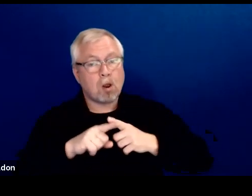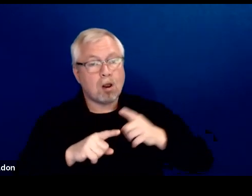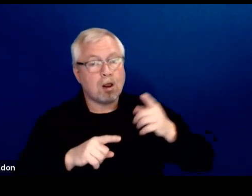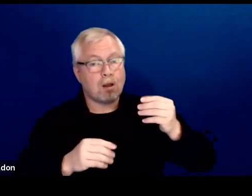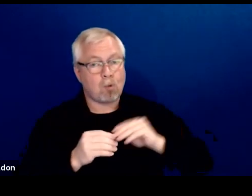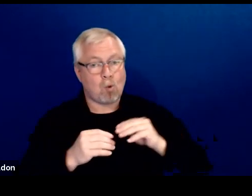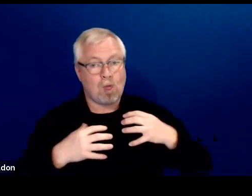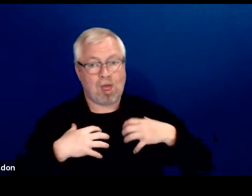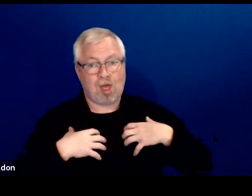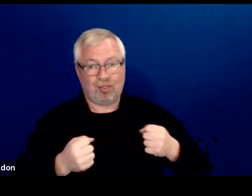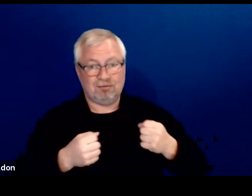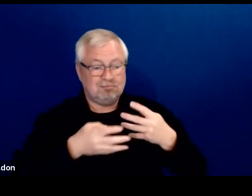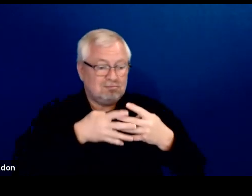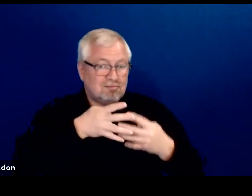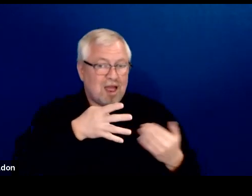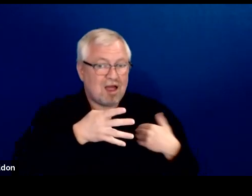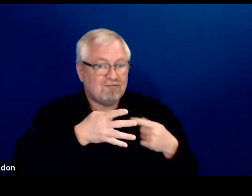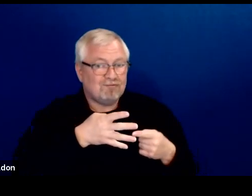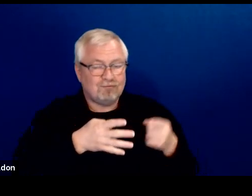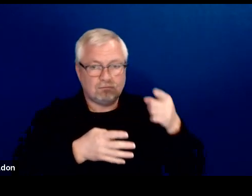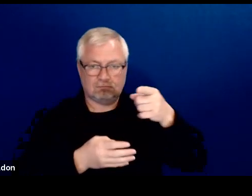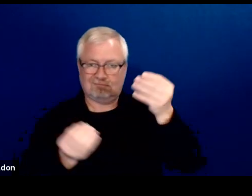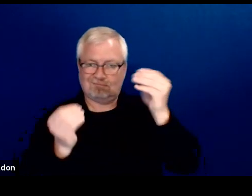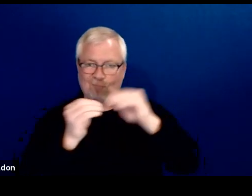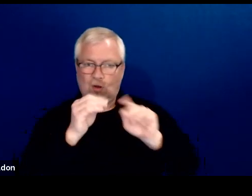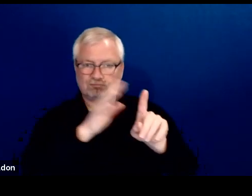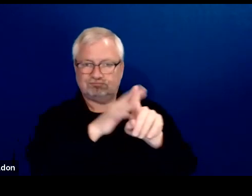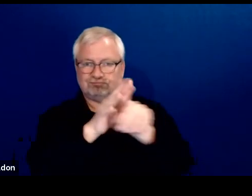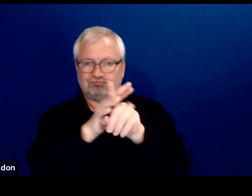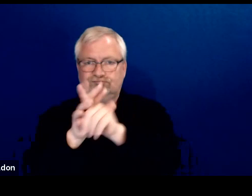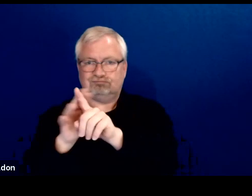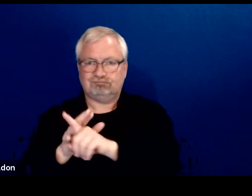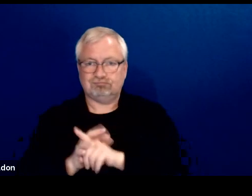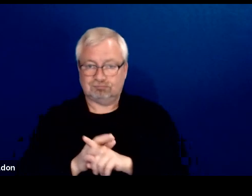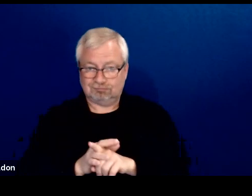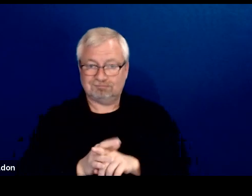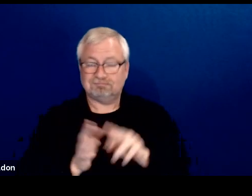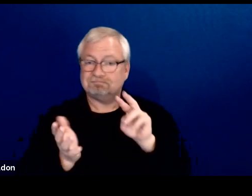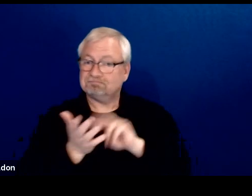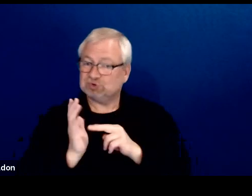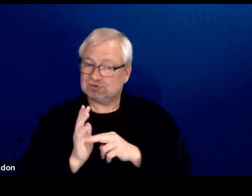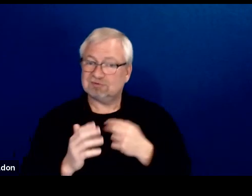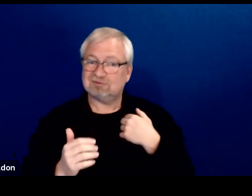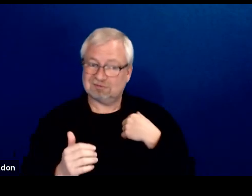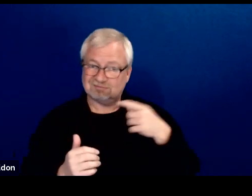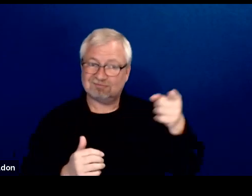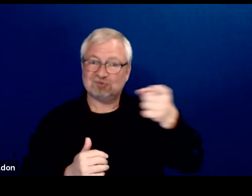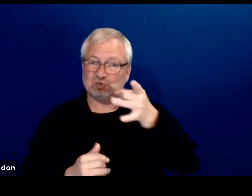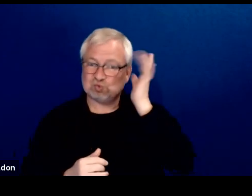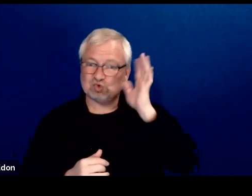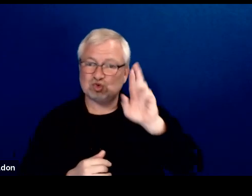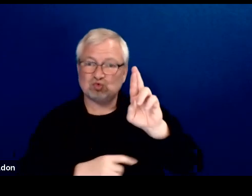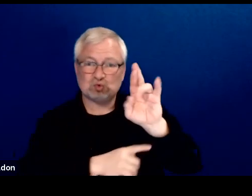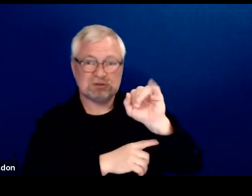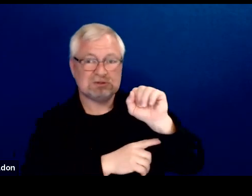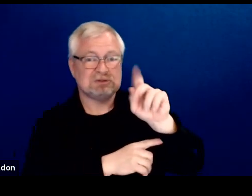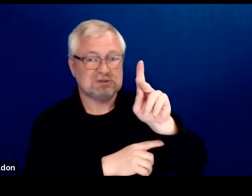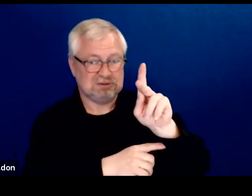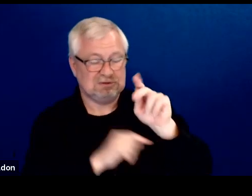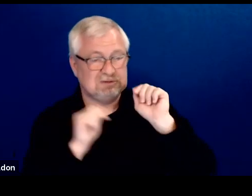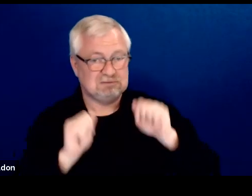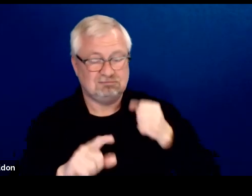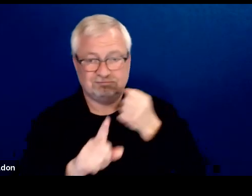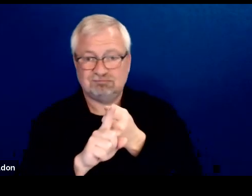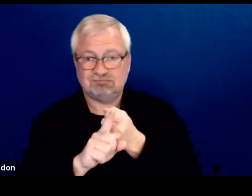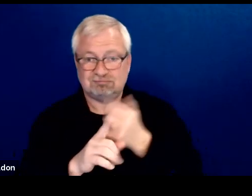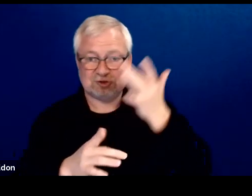they too are at higher risk for severe COVID-19 related illness. That fact, combined with the smaller number of hospital beds and other health